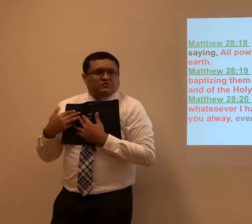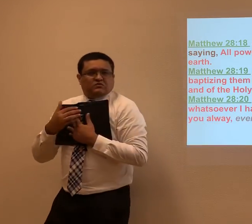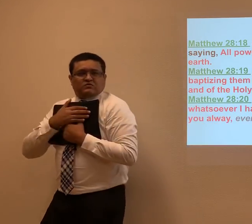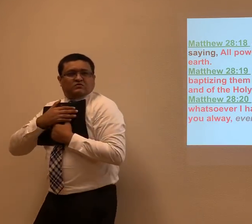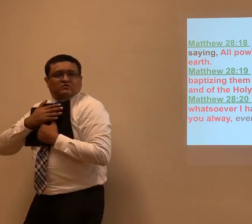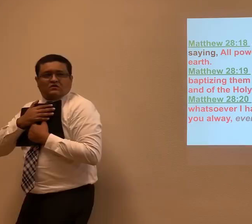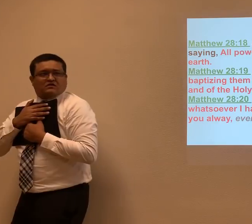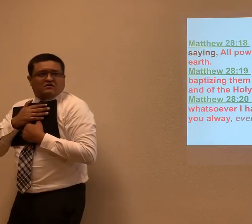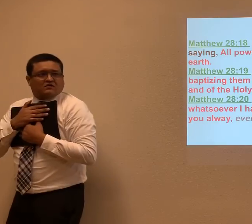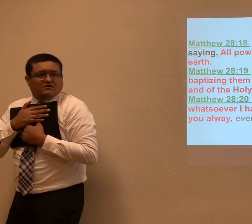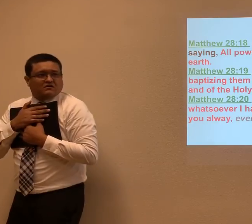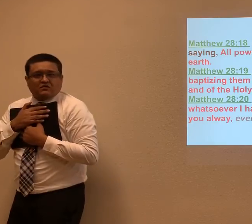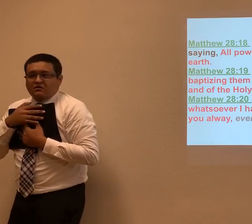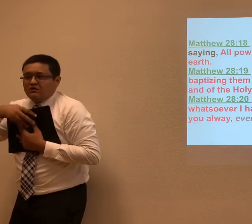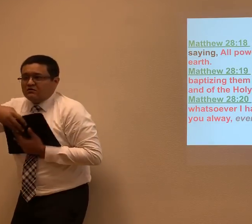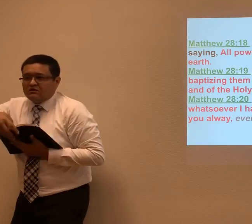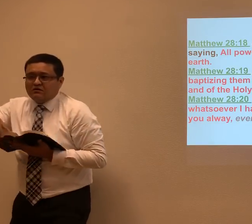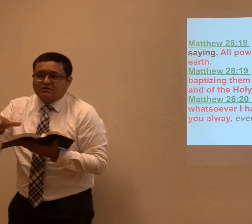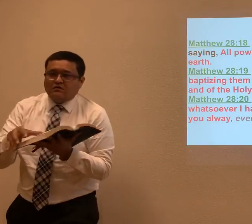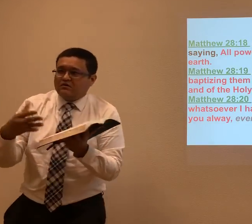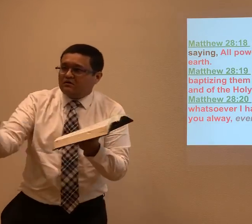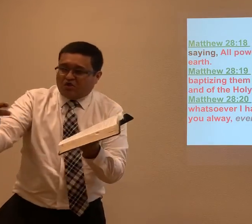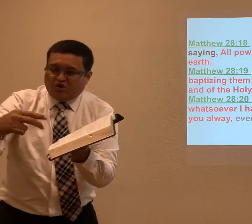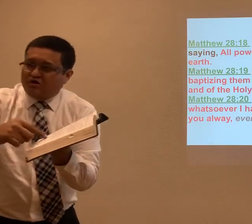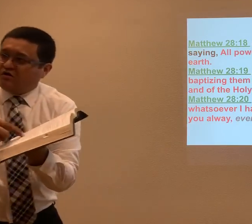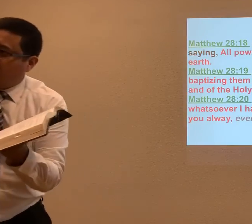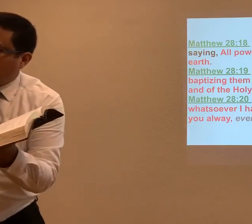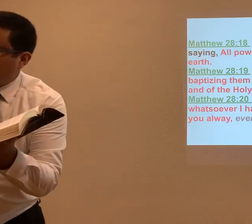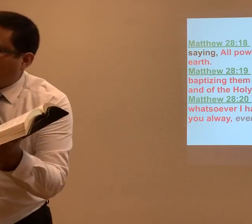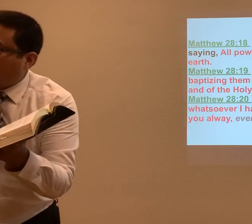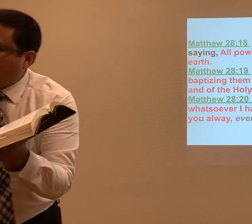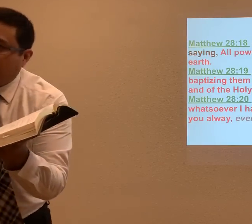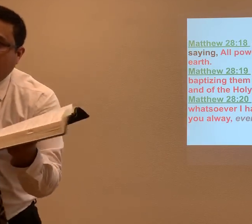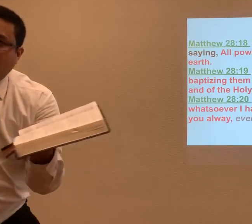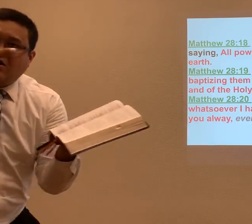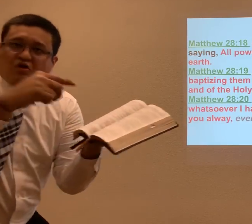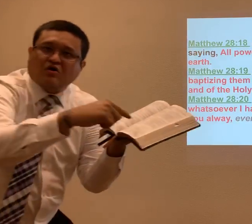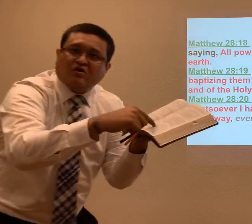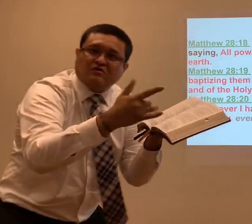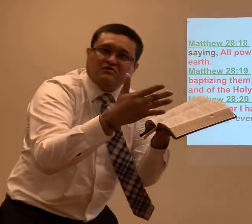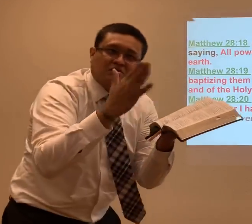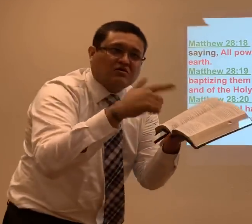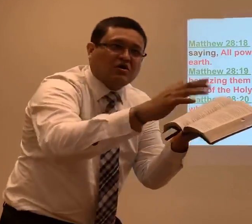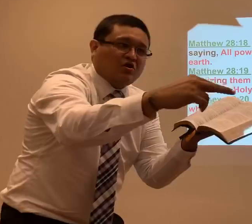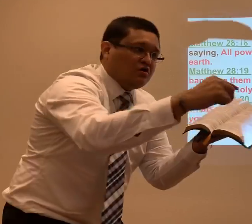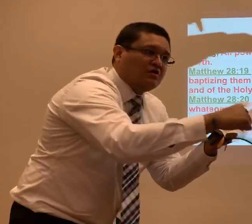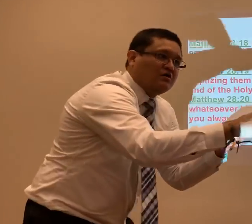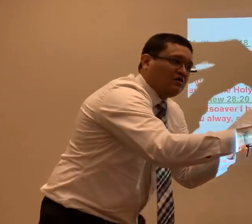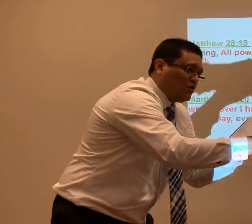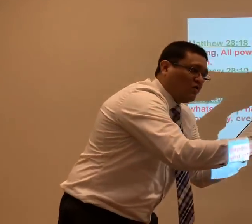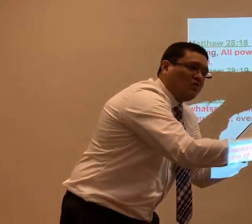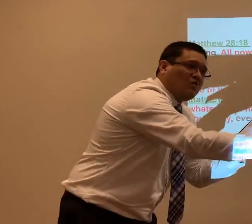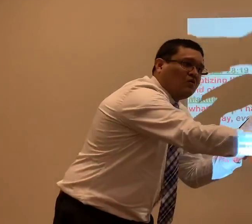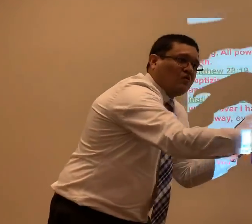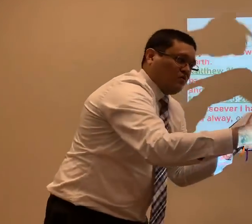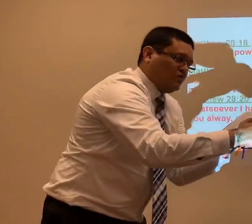So we should cherish this word. And we should also share it with one another